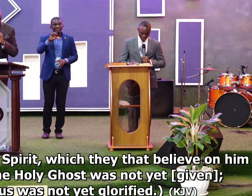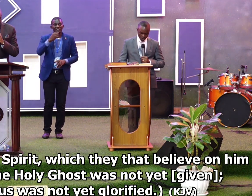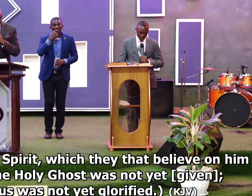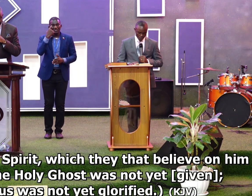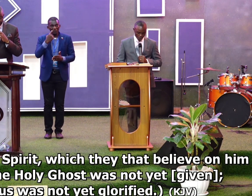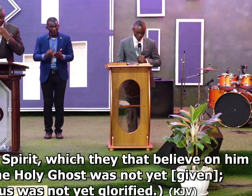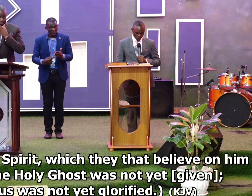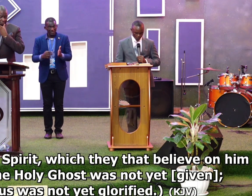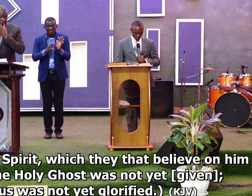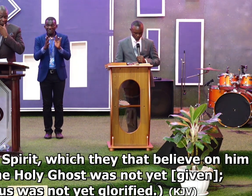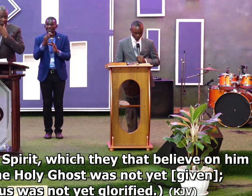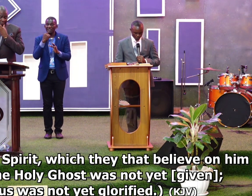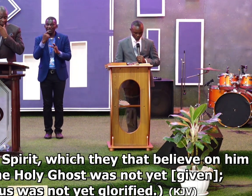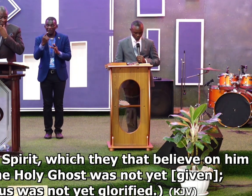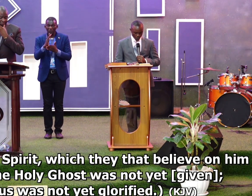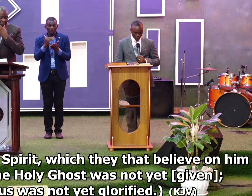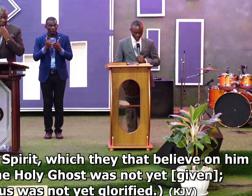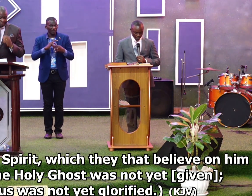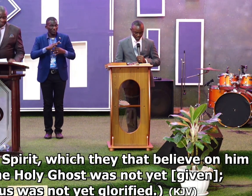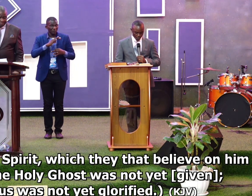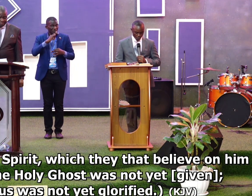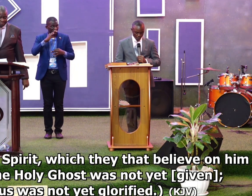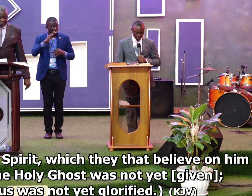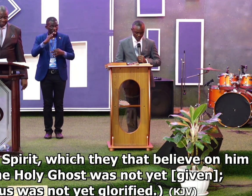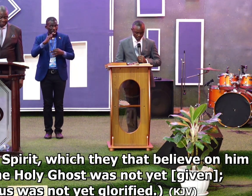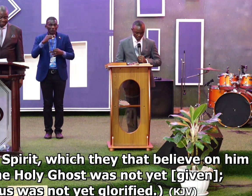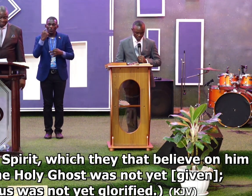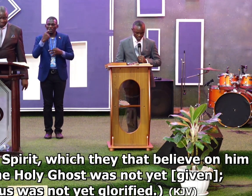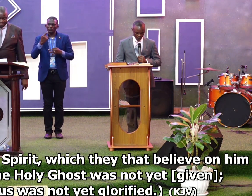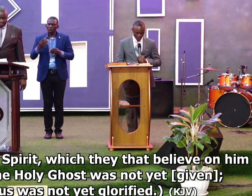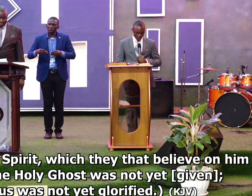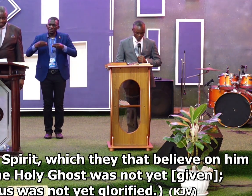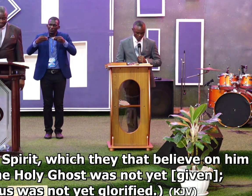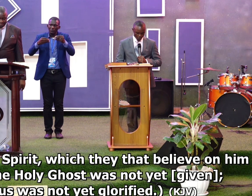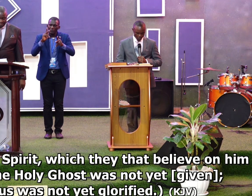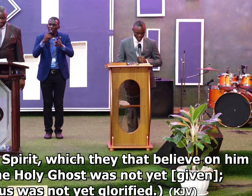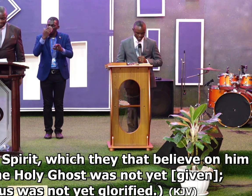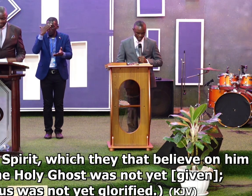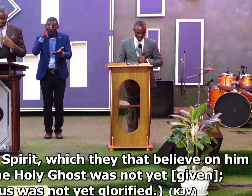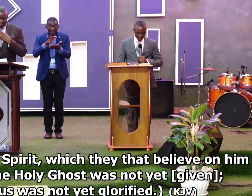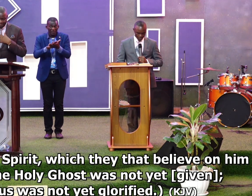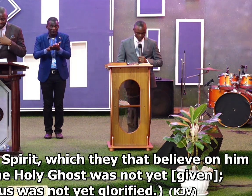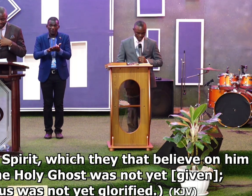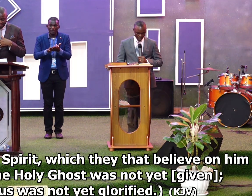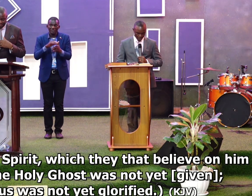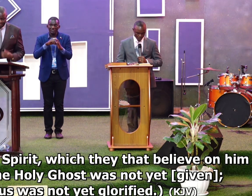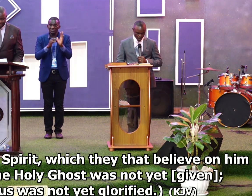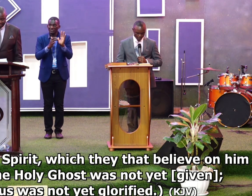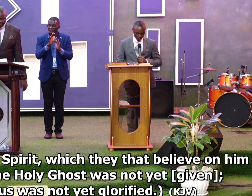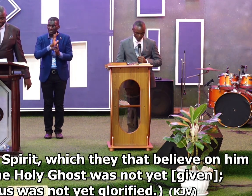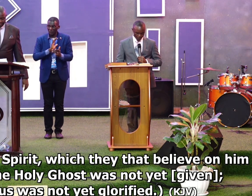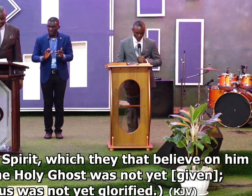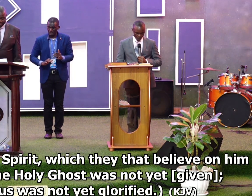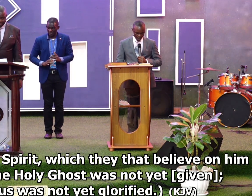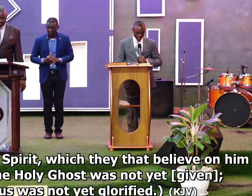echo yachogera ku mwoyo gwe bali bagenda okuweebwa abamukkiriza, kubanga omwoyo yali tannaba